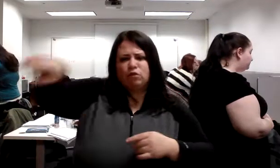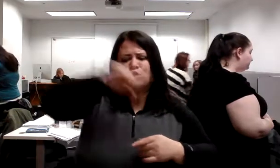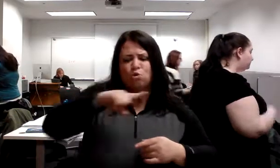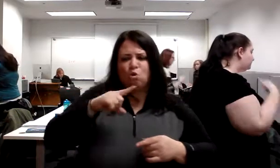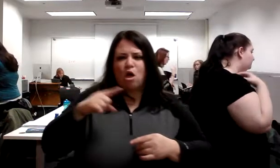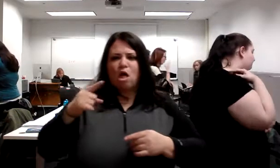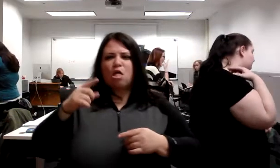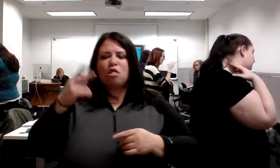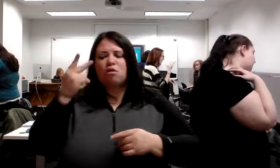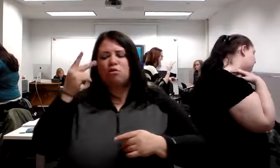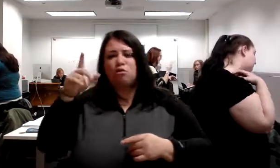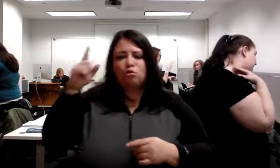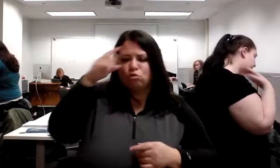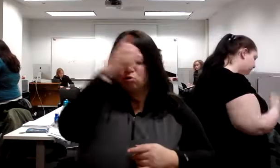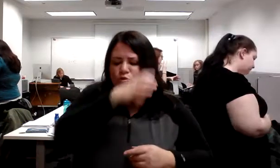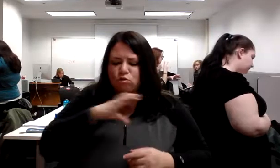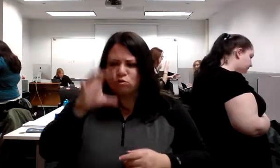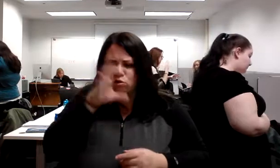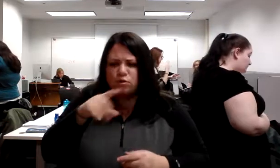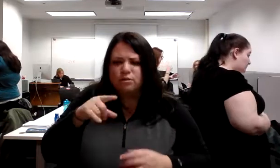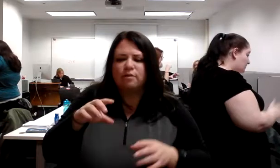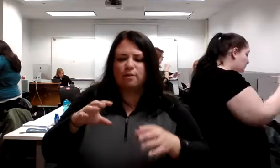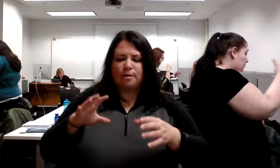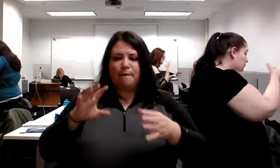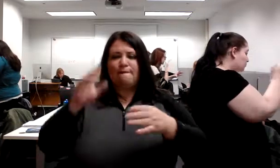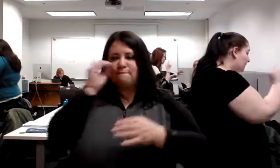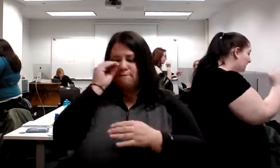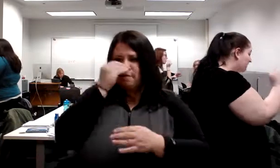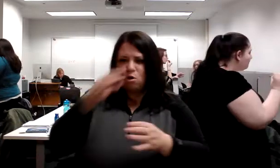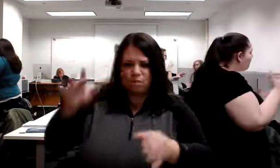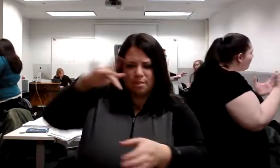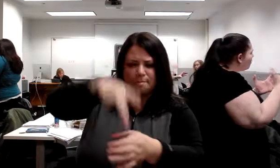the little lines? Georgia wanted you to stop and notice those